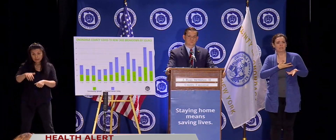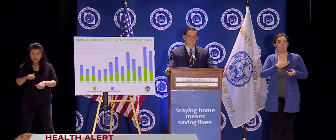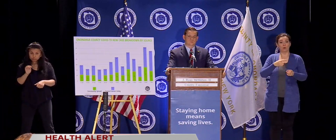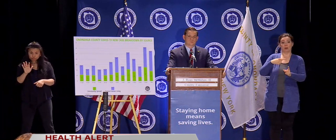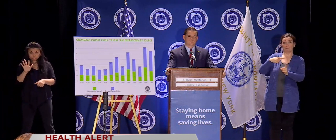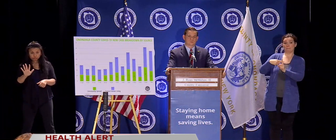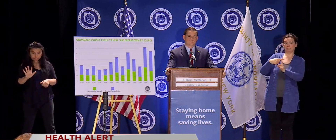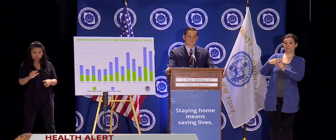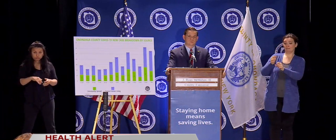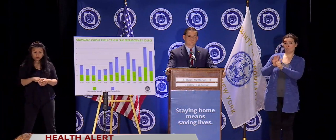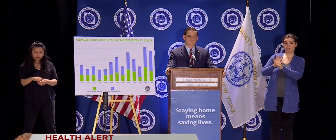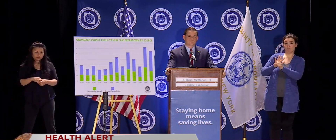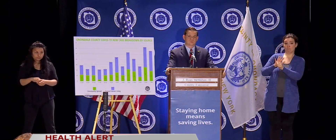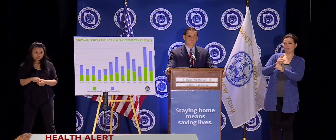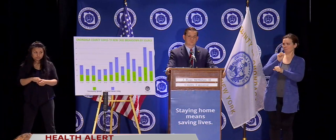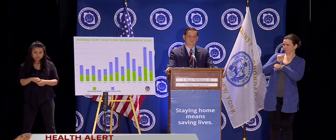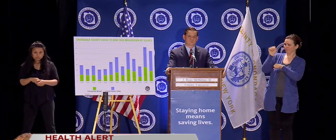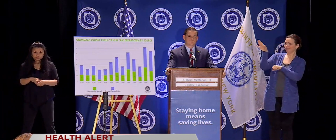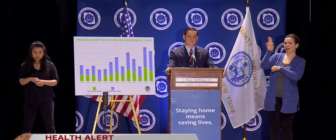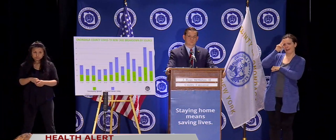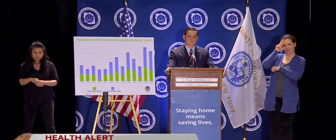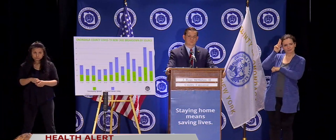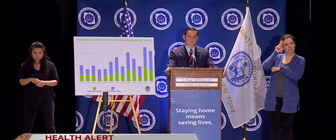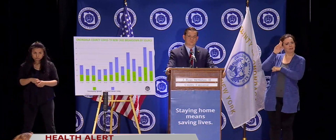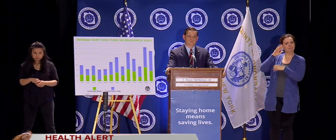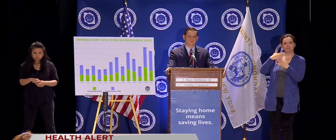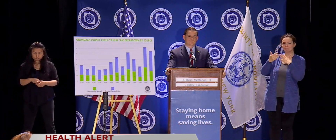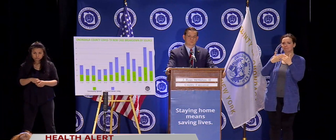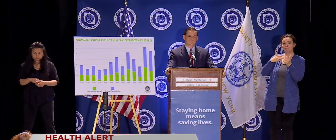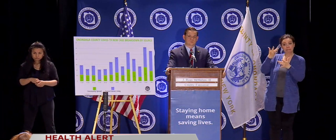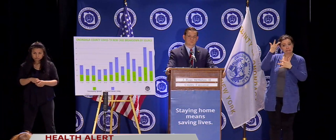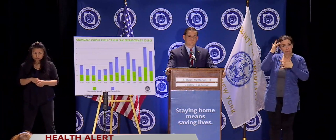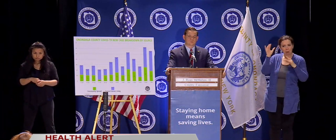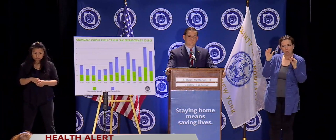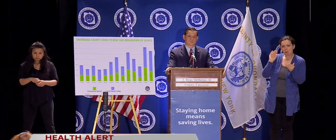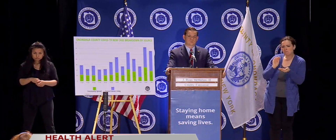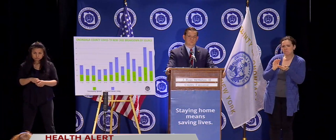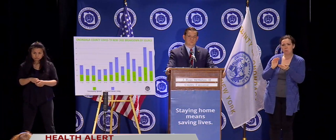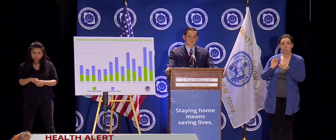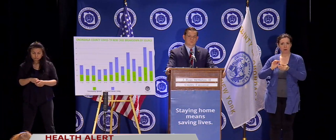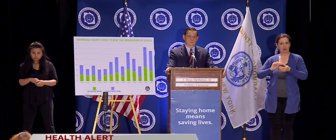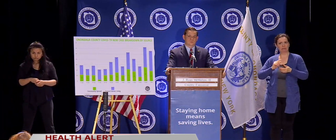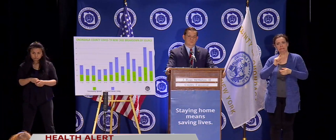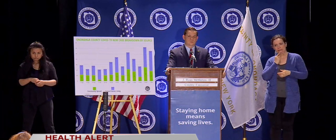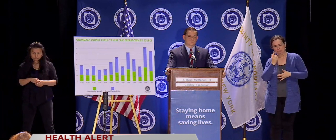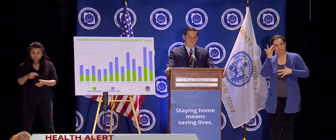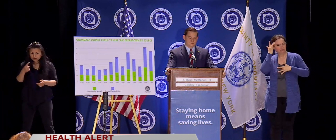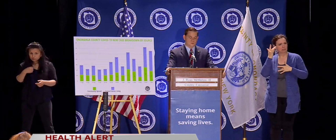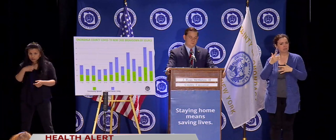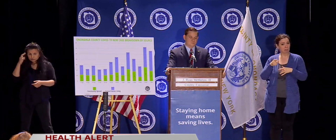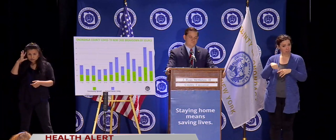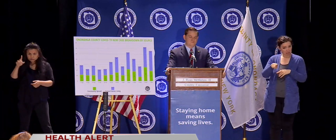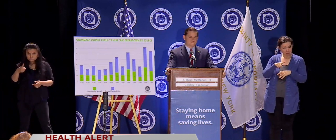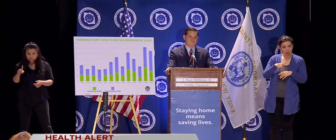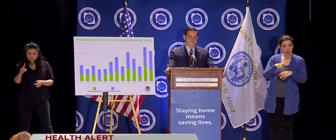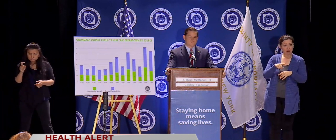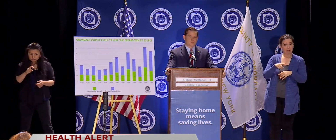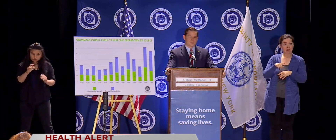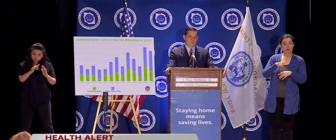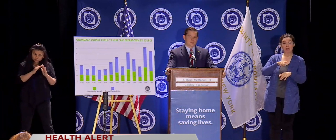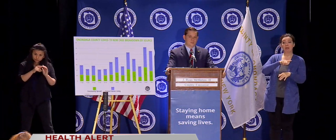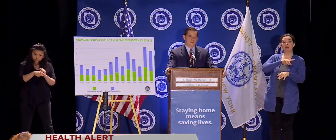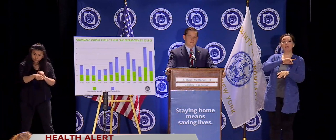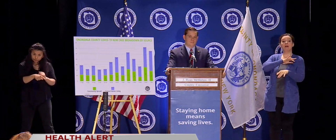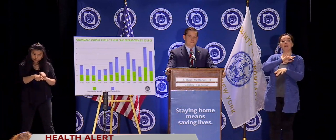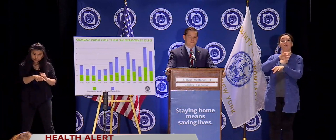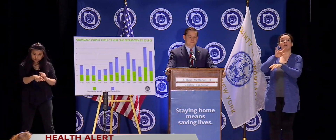I assumed after your intervention they're sending them to other nursing homes. So has there been an improvement? Have some nursing homes been able to do lateral